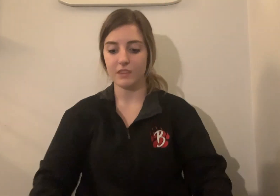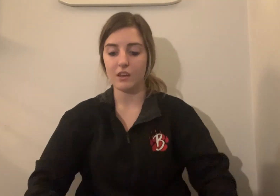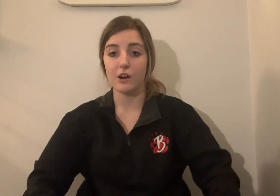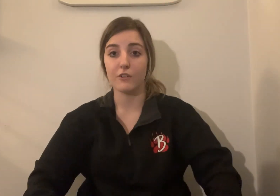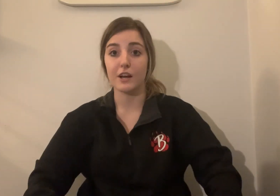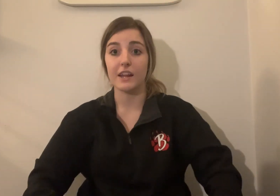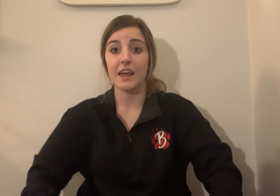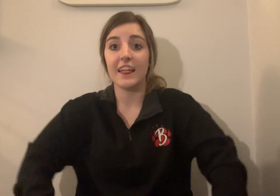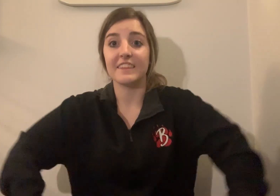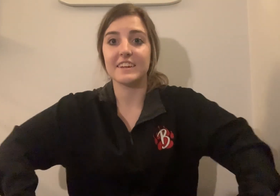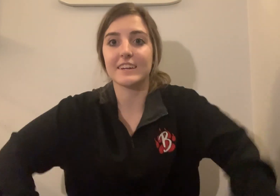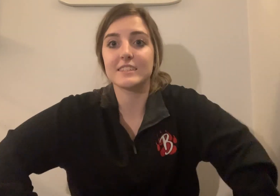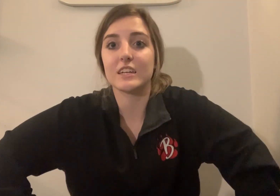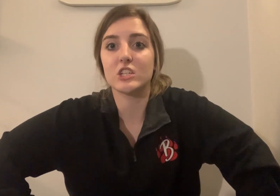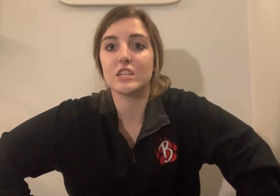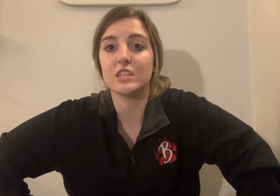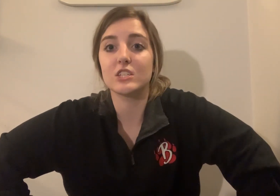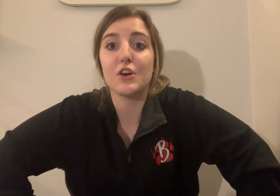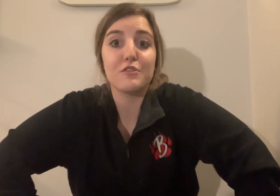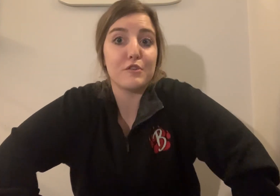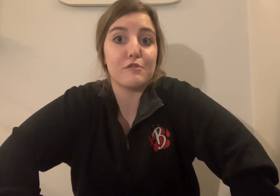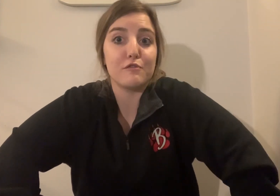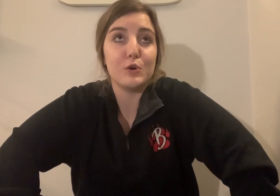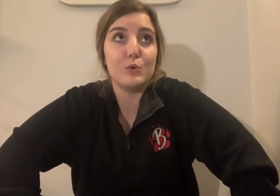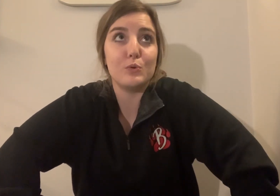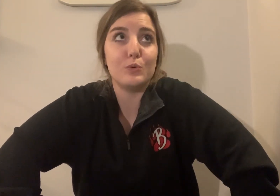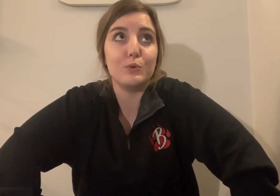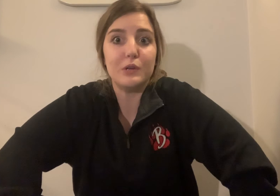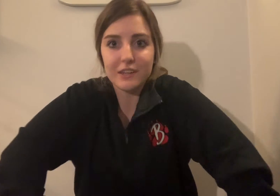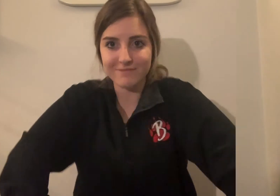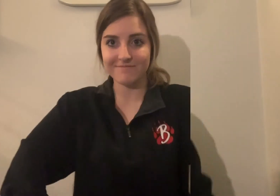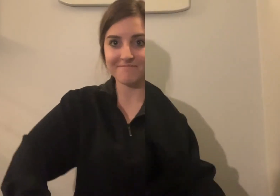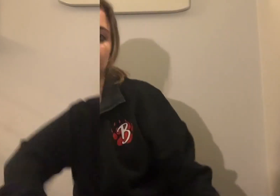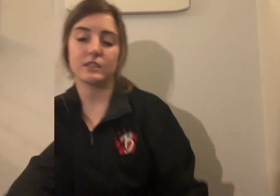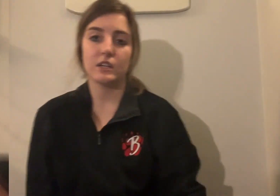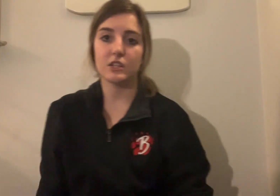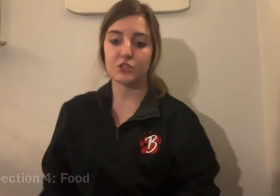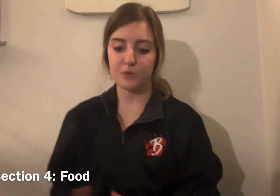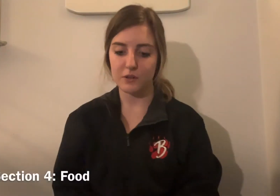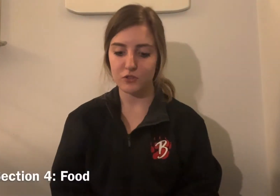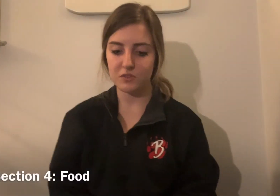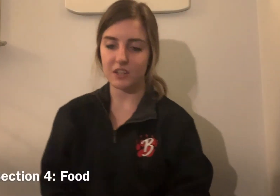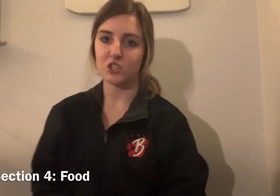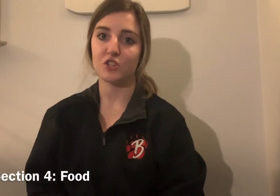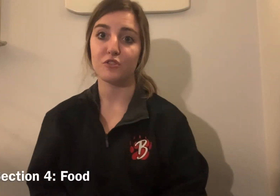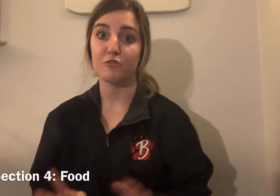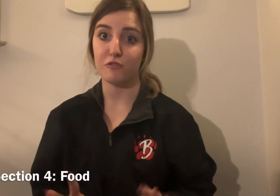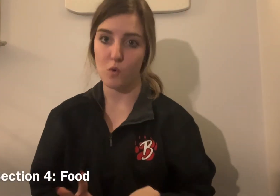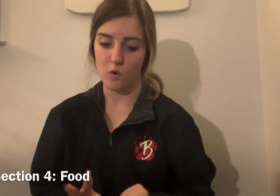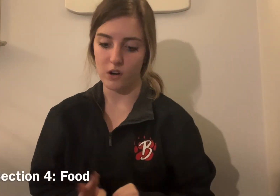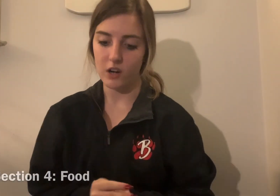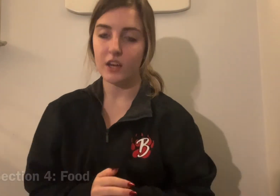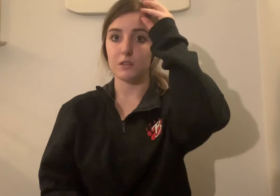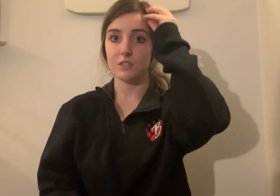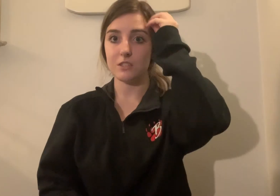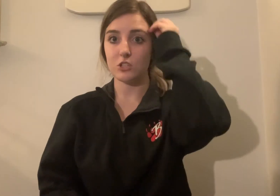All right, the next section is food. All right, so on to section 4. This is just